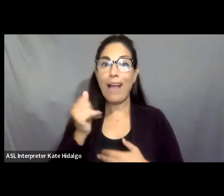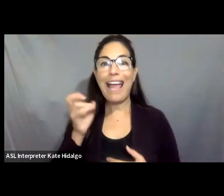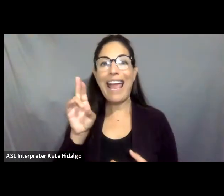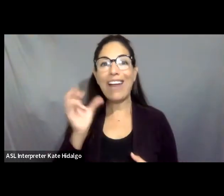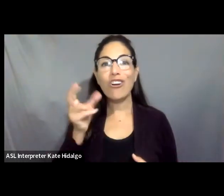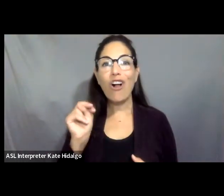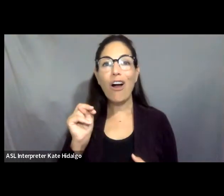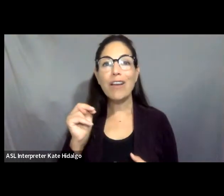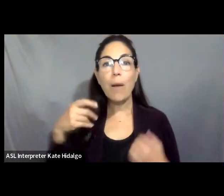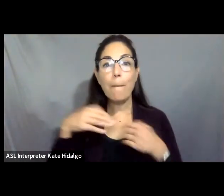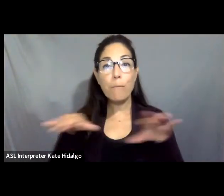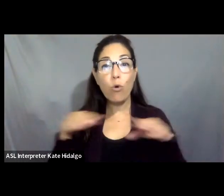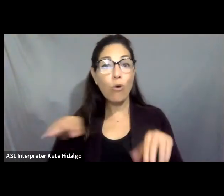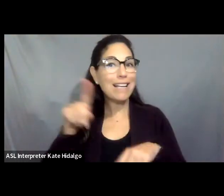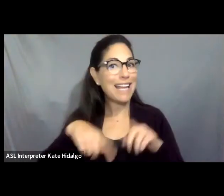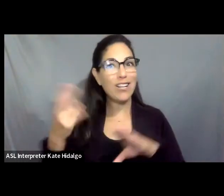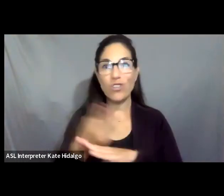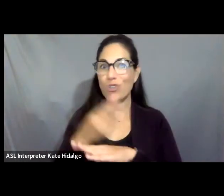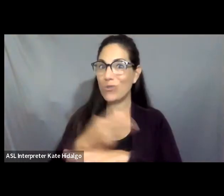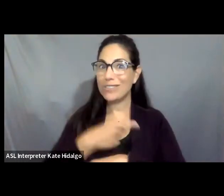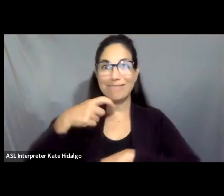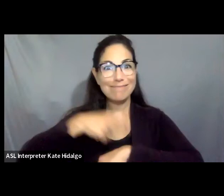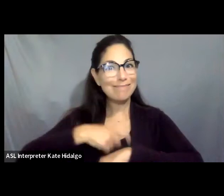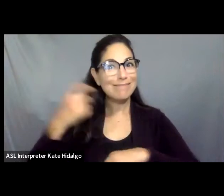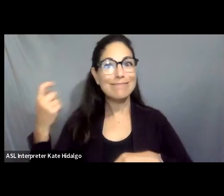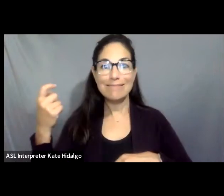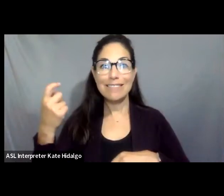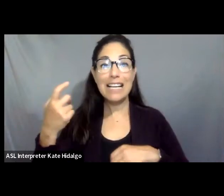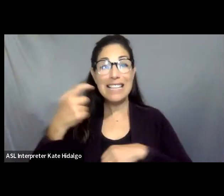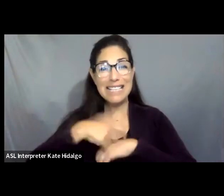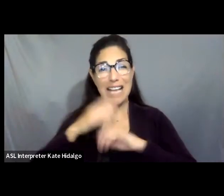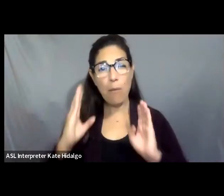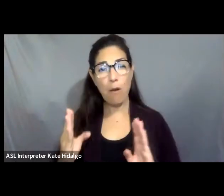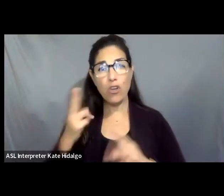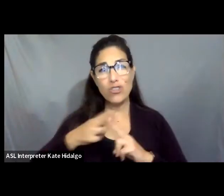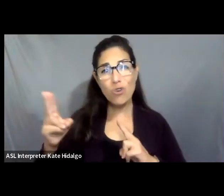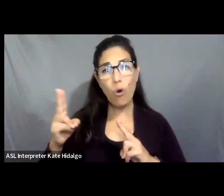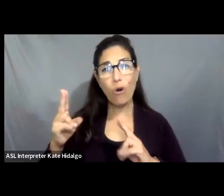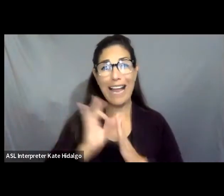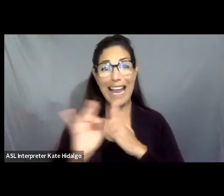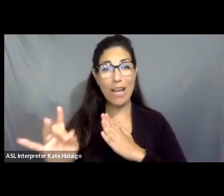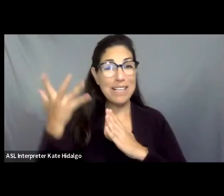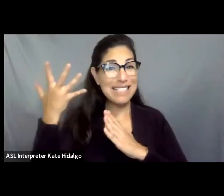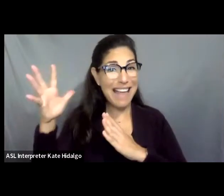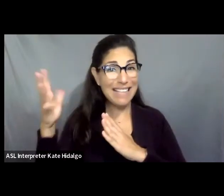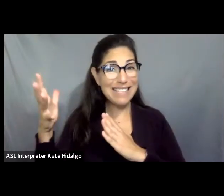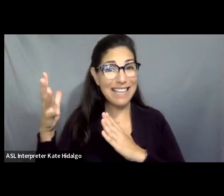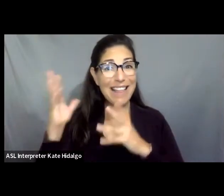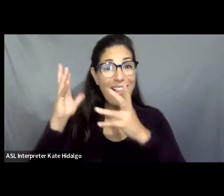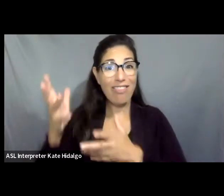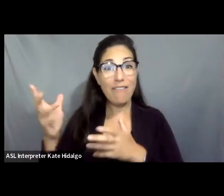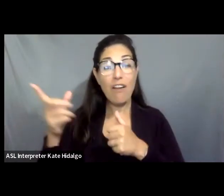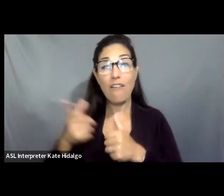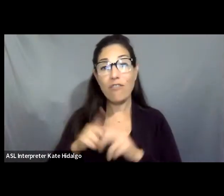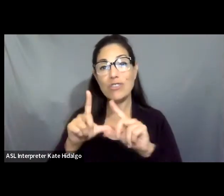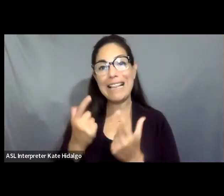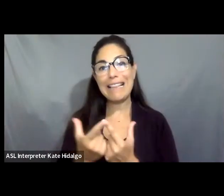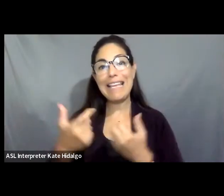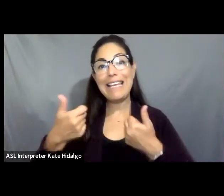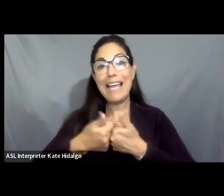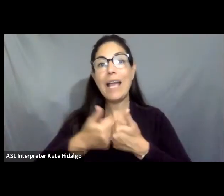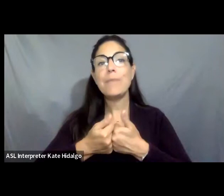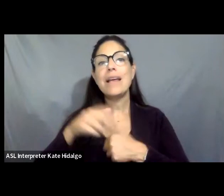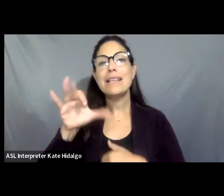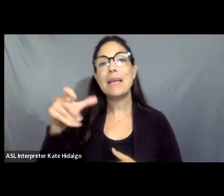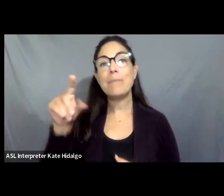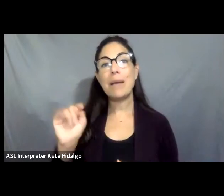being certified for use on time. The season is short with only about 8 weeks left, and their first league game is on September 5th,